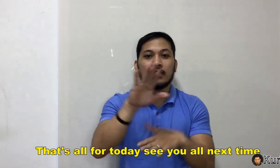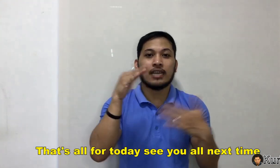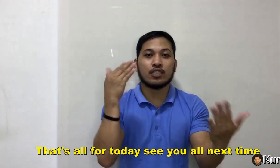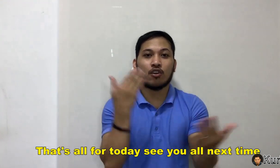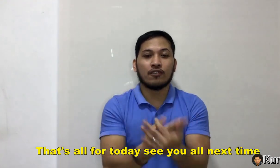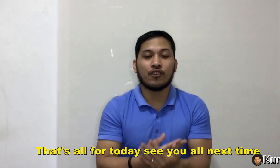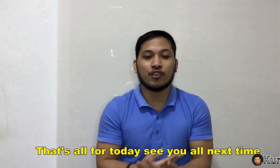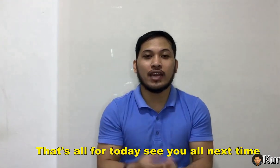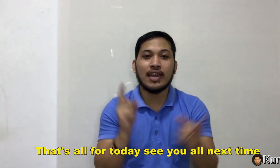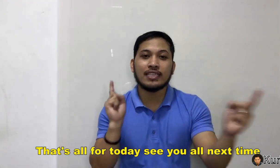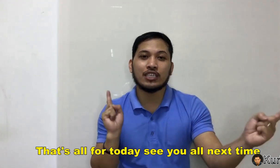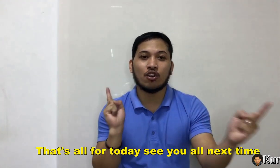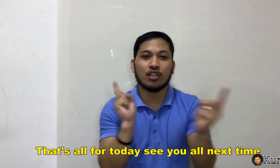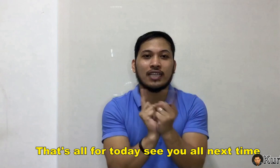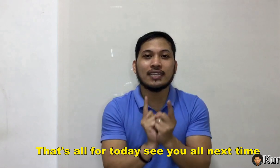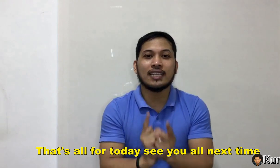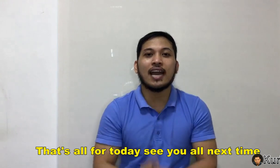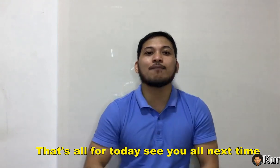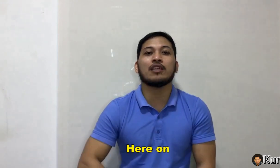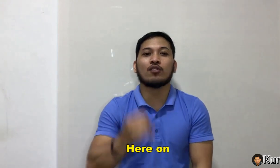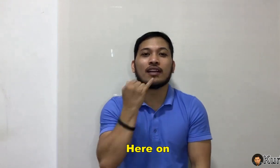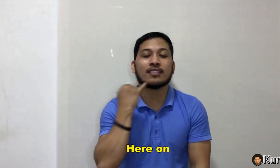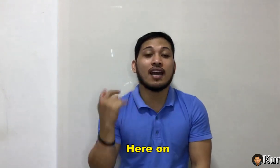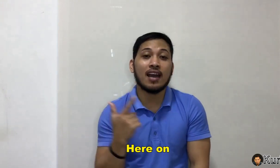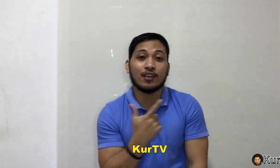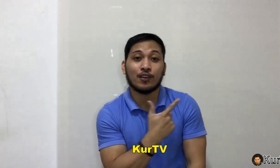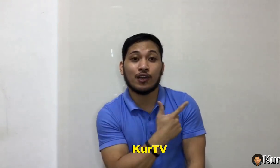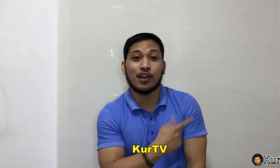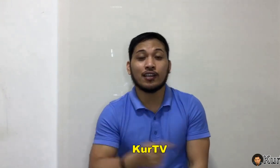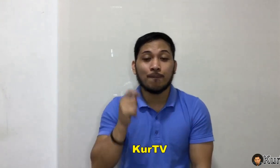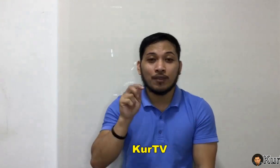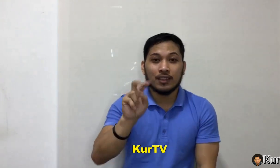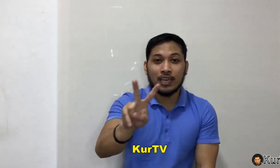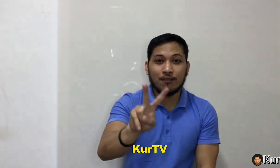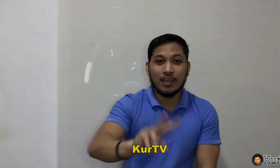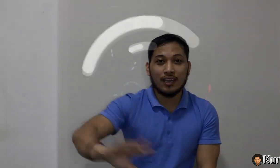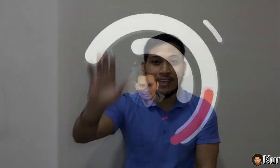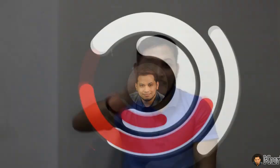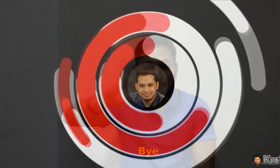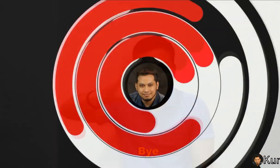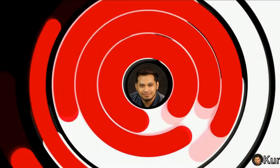That's all for today. See you all next time dito lang sa Perk TV.